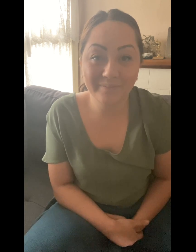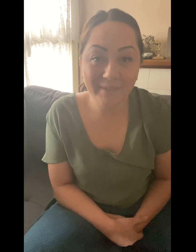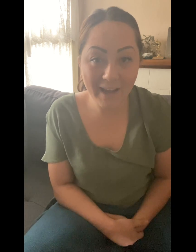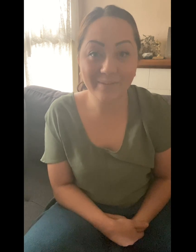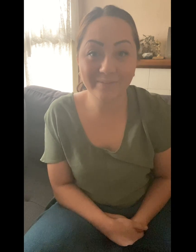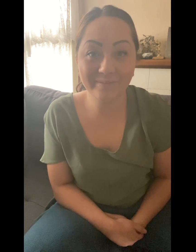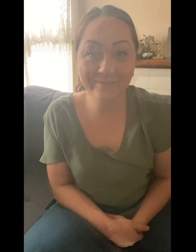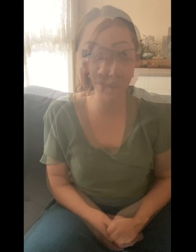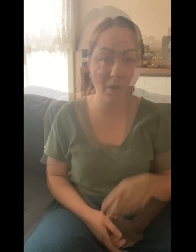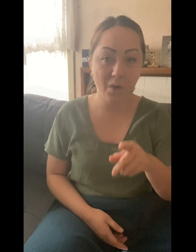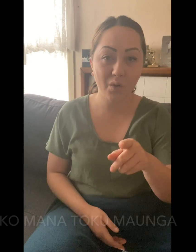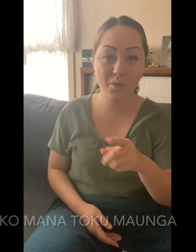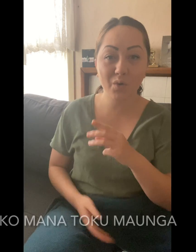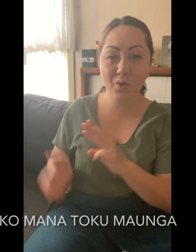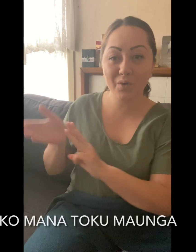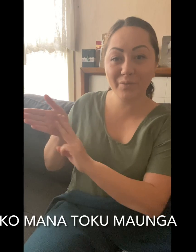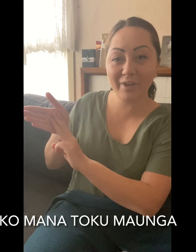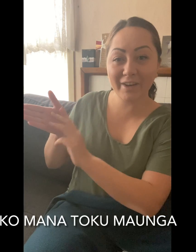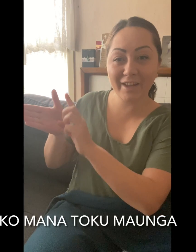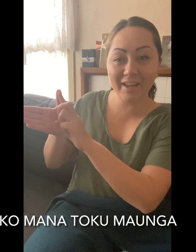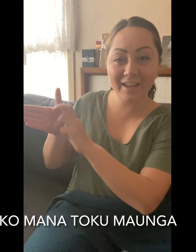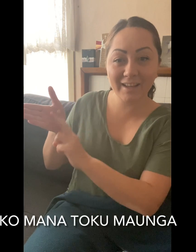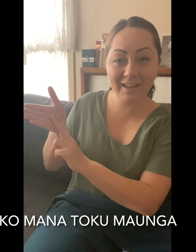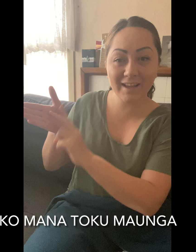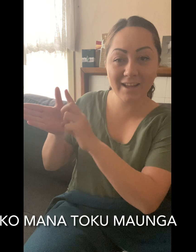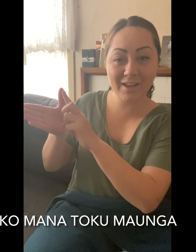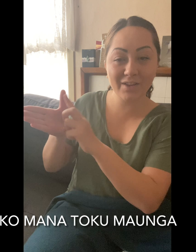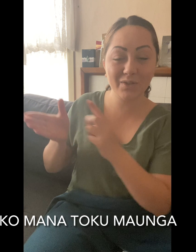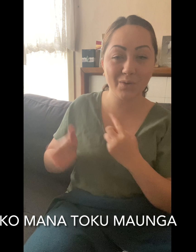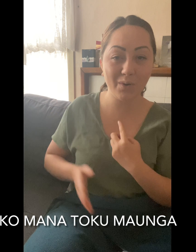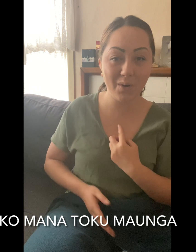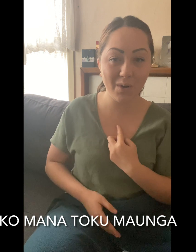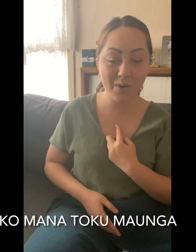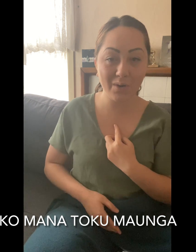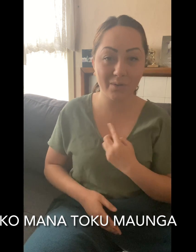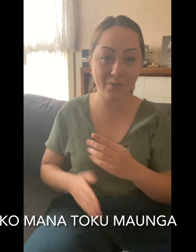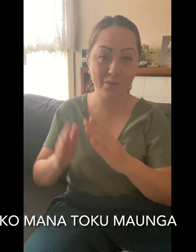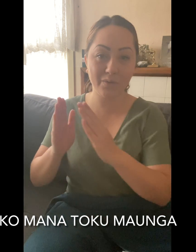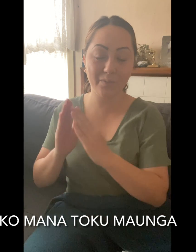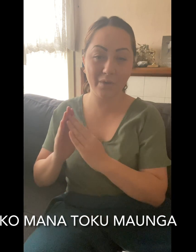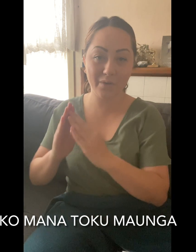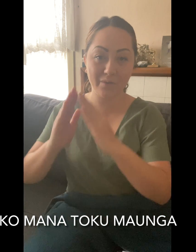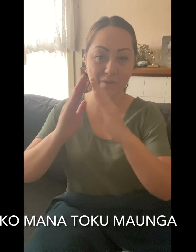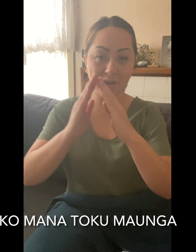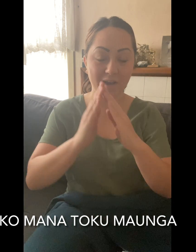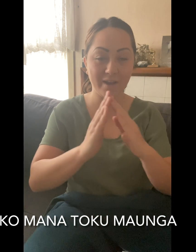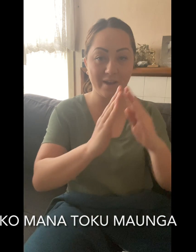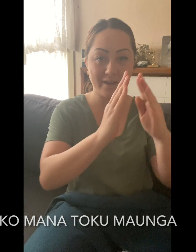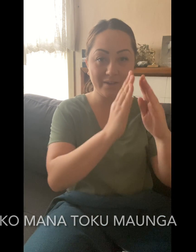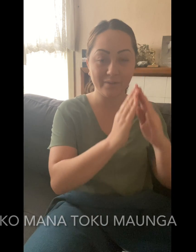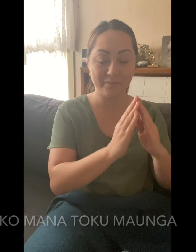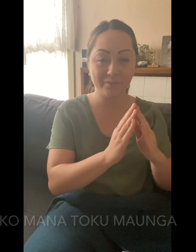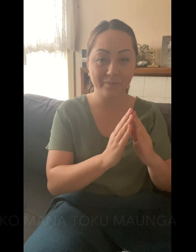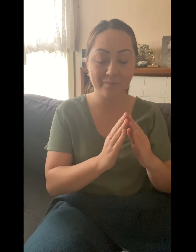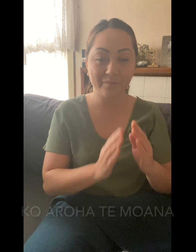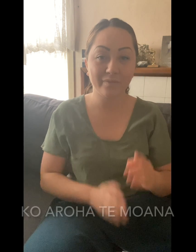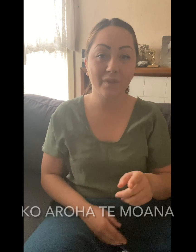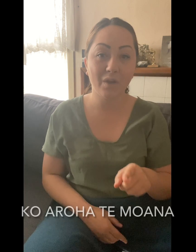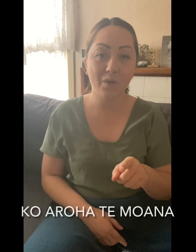yeah. O mana tōku maunga, ko